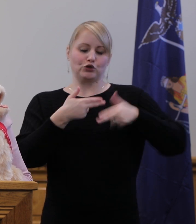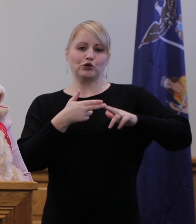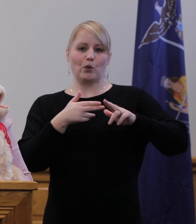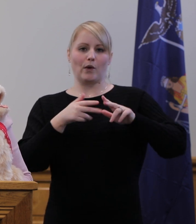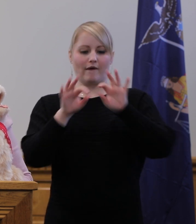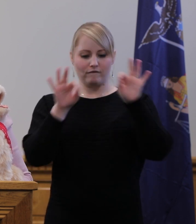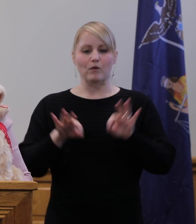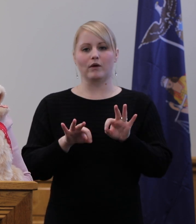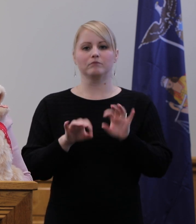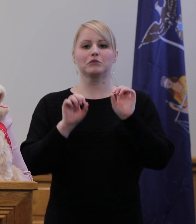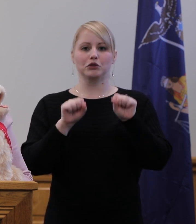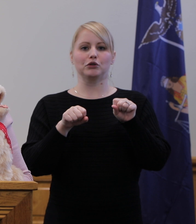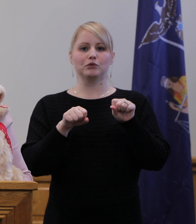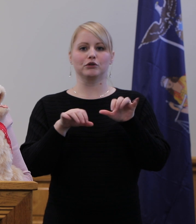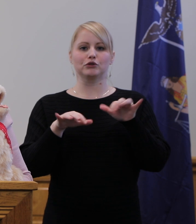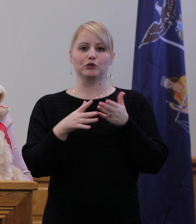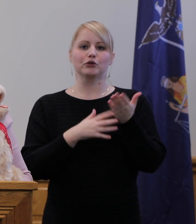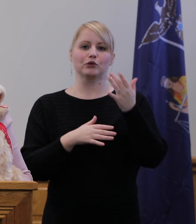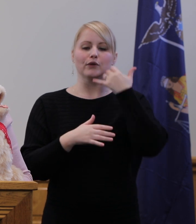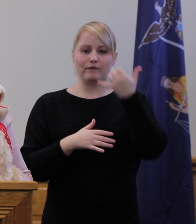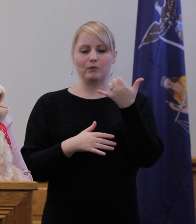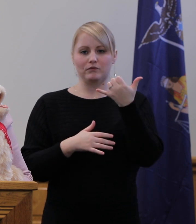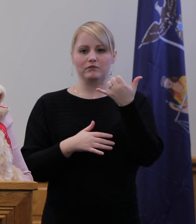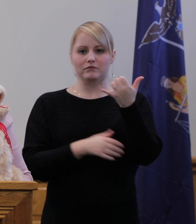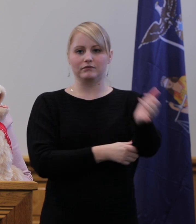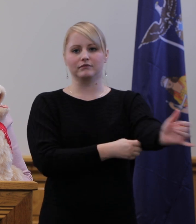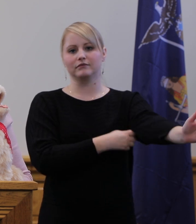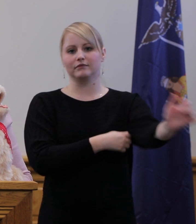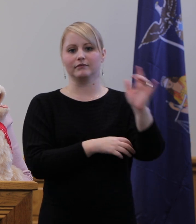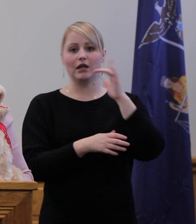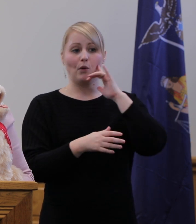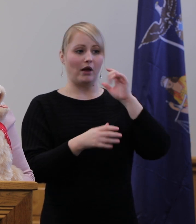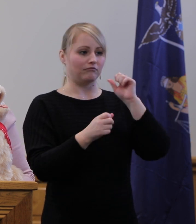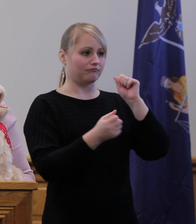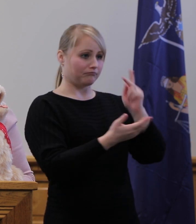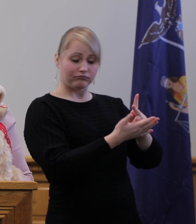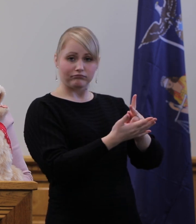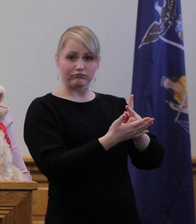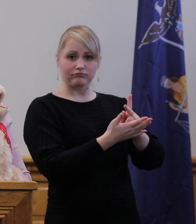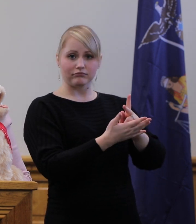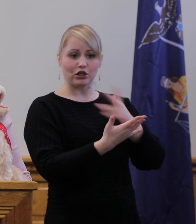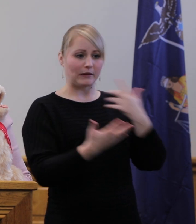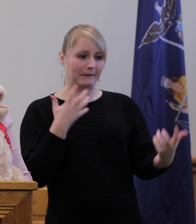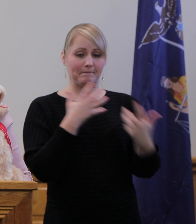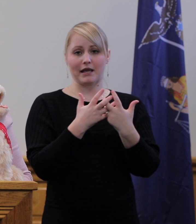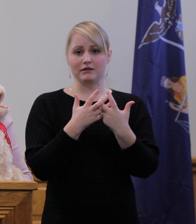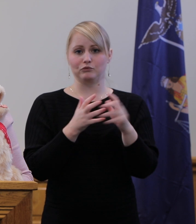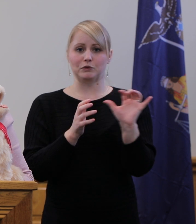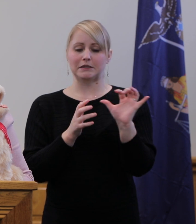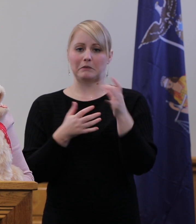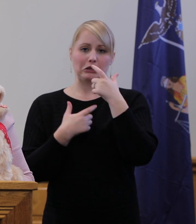form, which can be done over the phone. Once consent is given, participants will be matched up with a volunteer who has similar